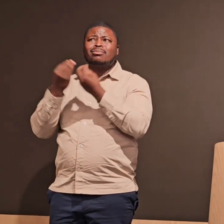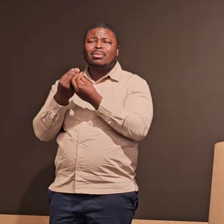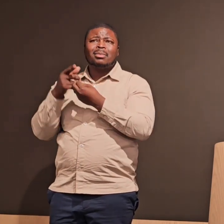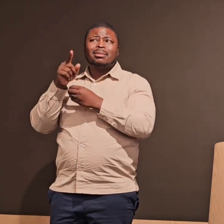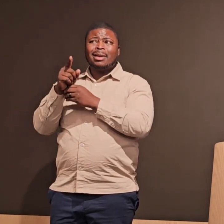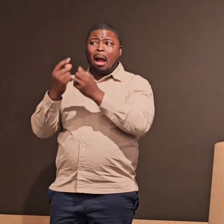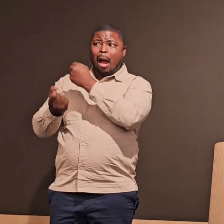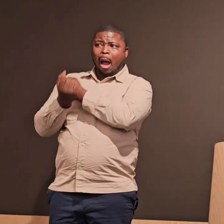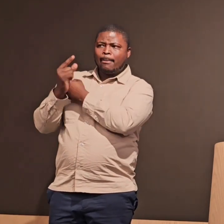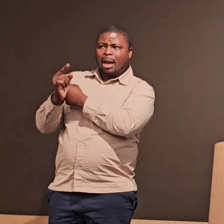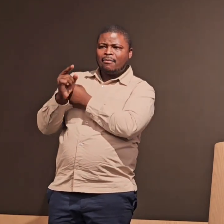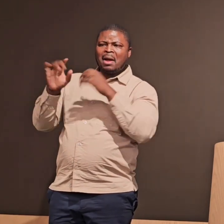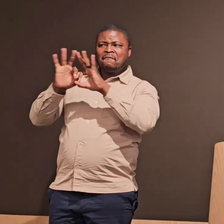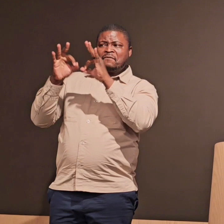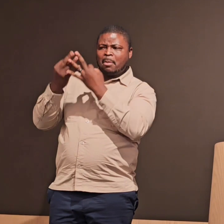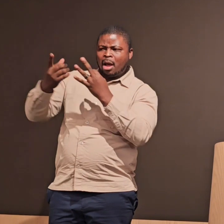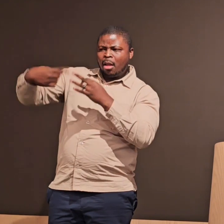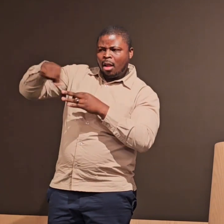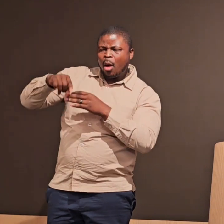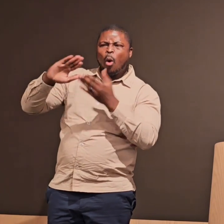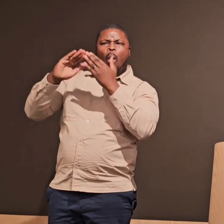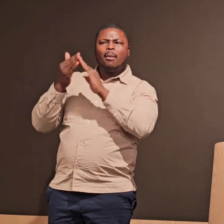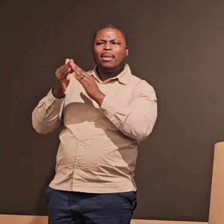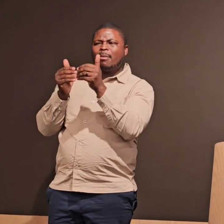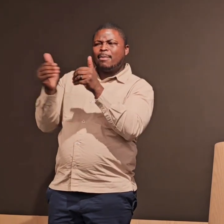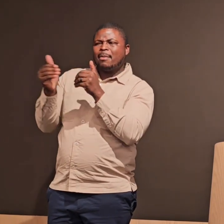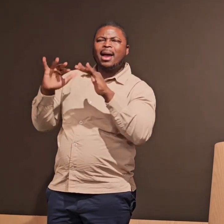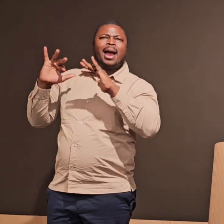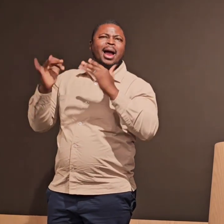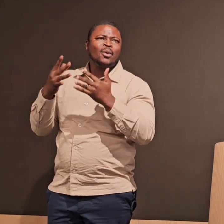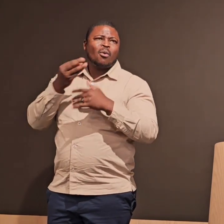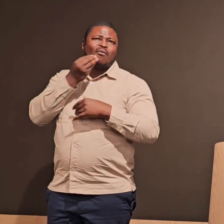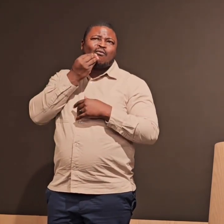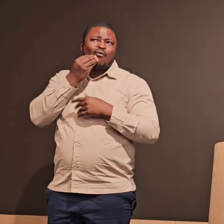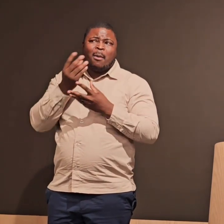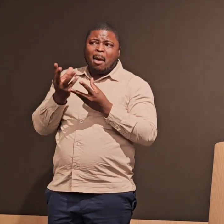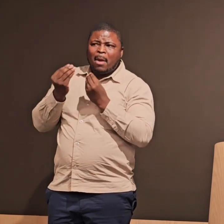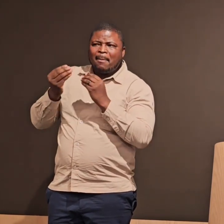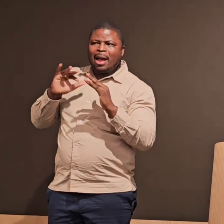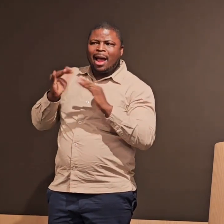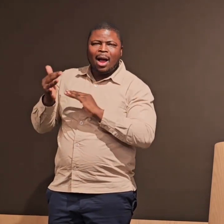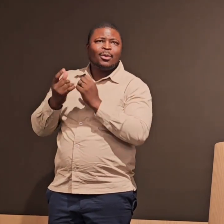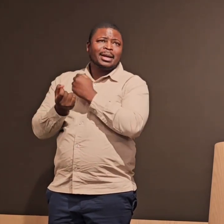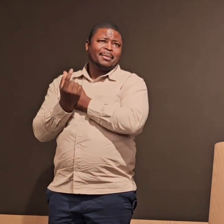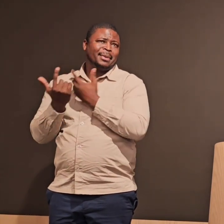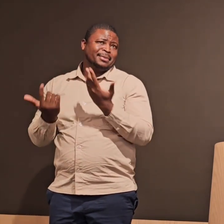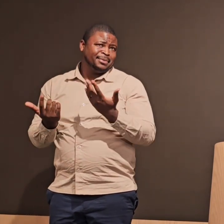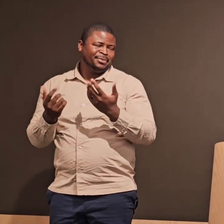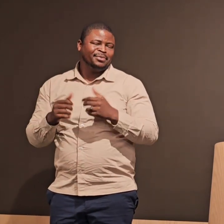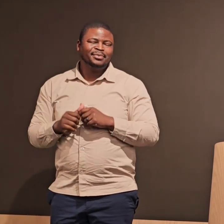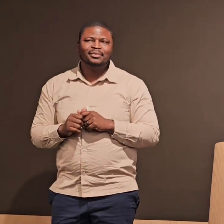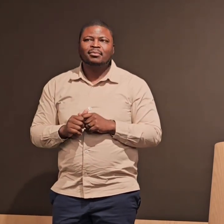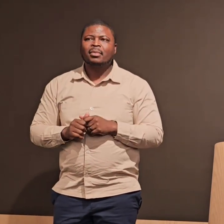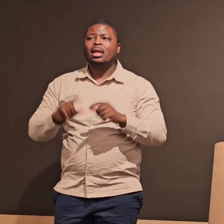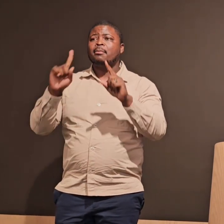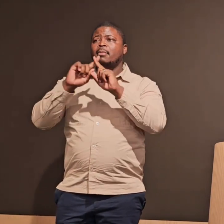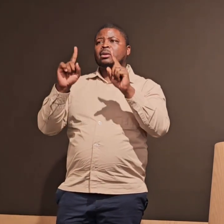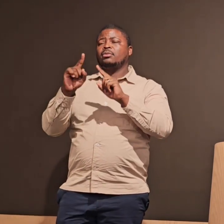change? Now, the findings, quickly, we were able to realize that